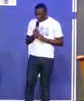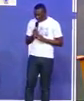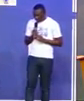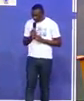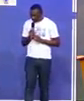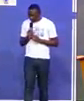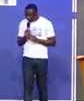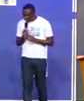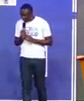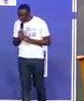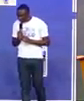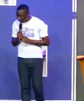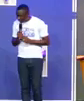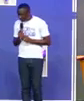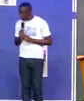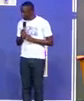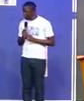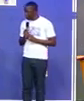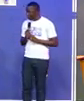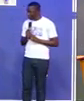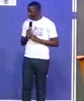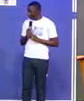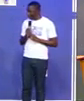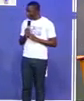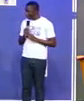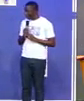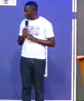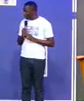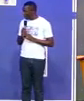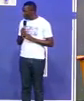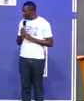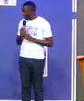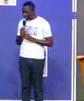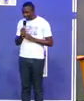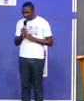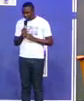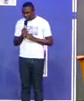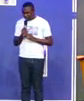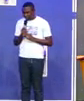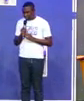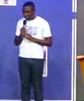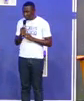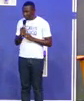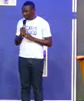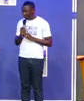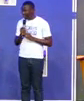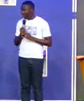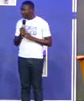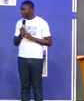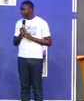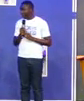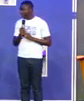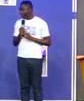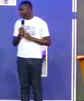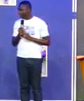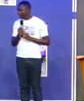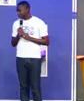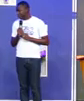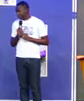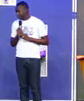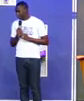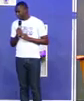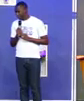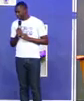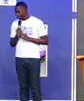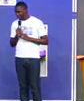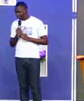When the leg had been put off, ate mama naye n'alwala. And then the mother also got sick. Ekiseera